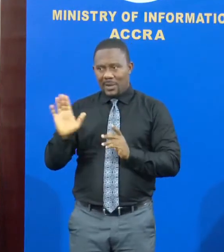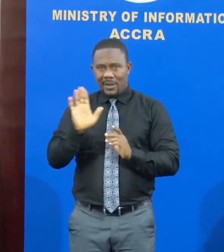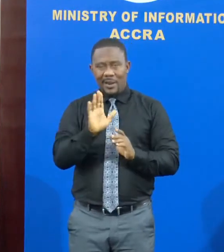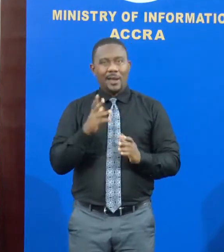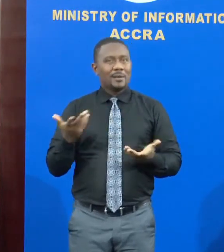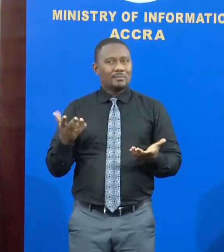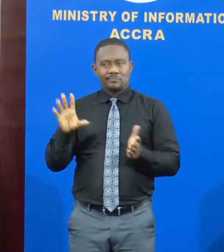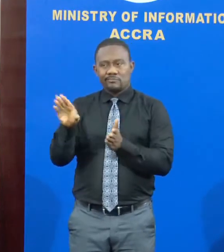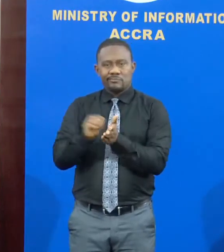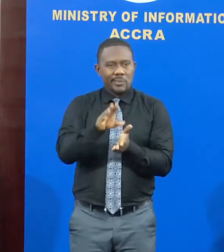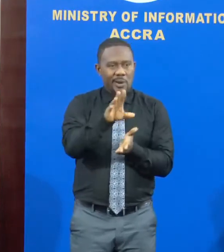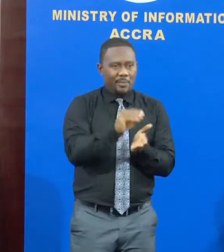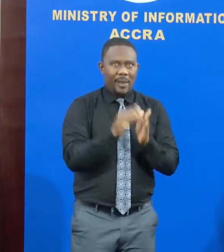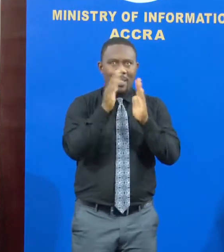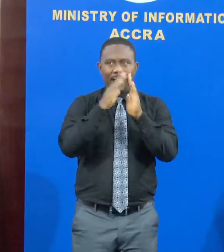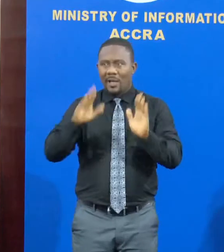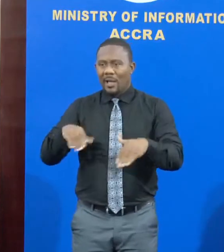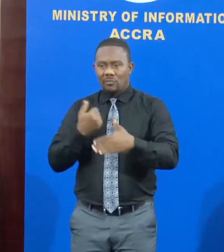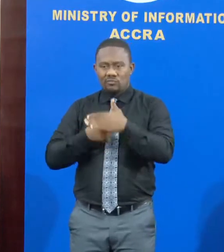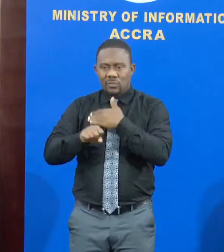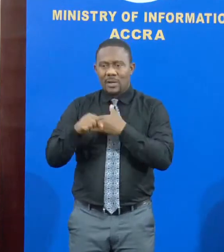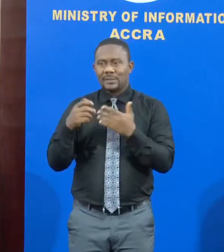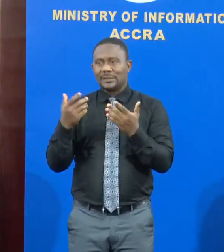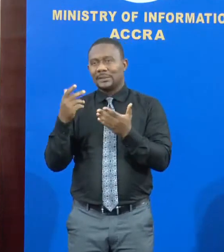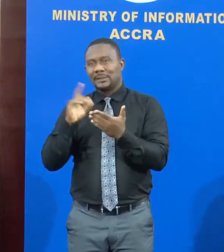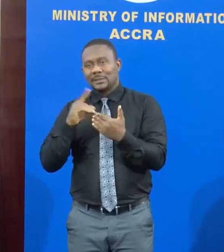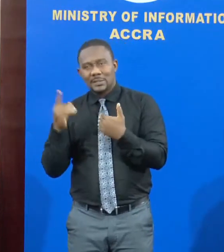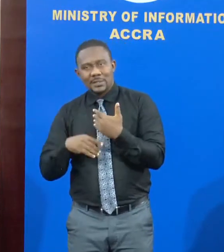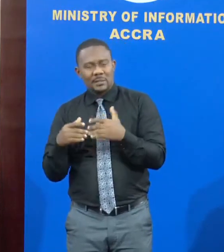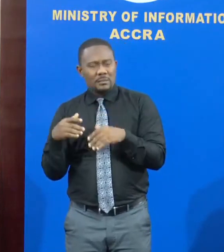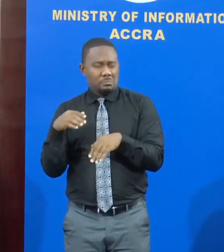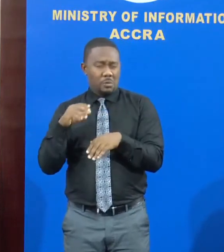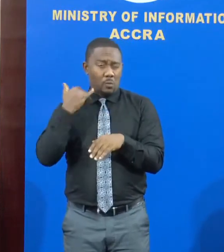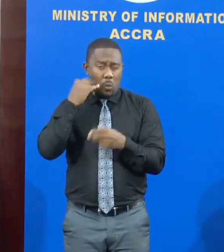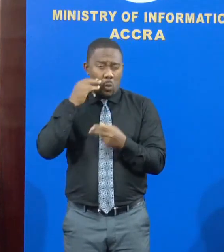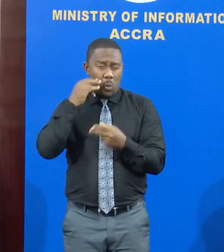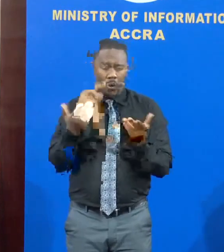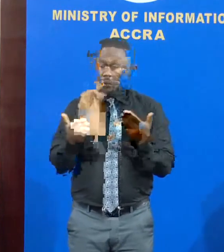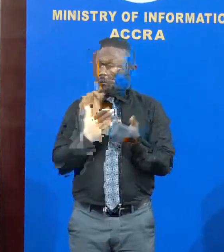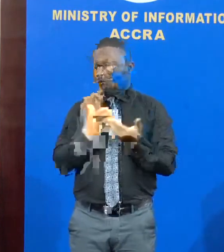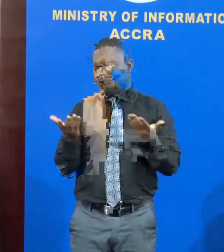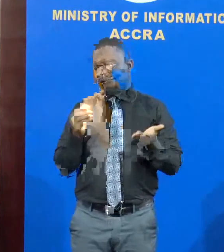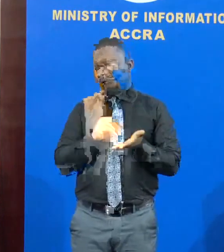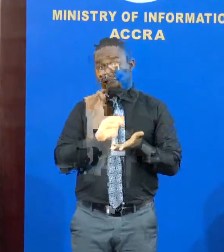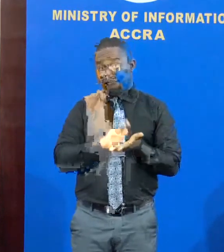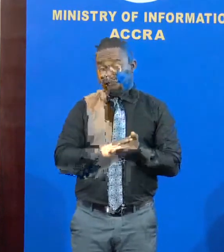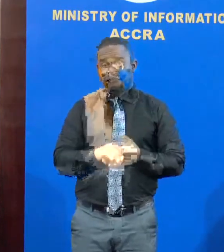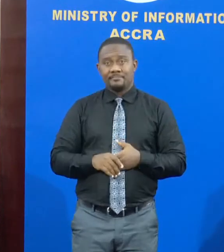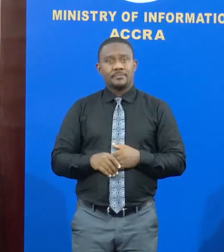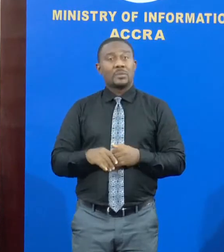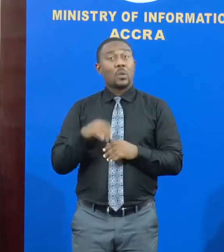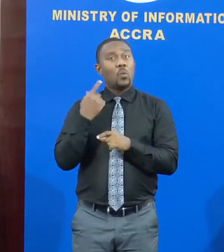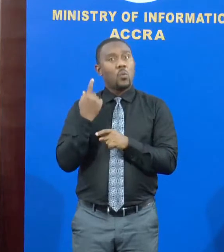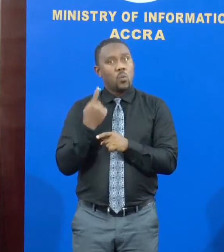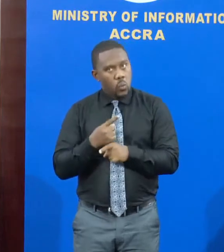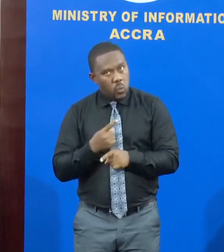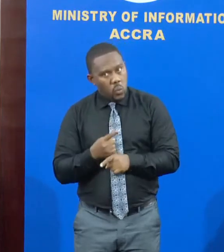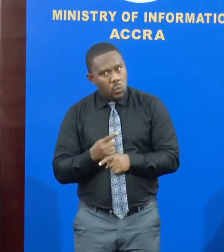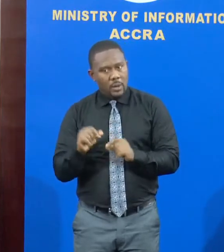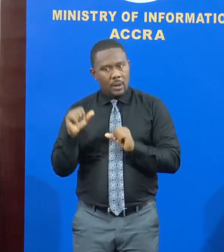their digital addresses, dates of birth, phone numbers of voters, etc. There will be regular analysis of databases and